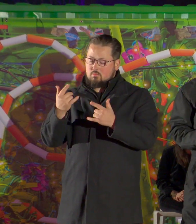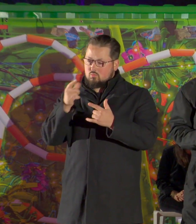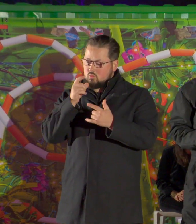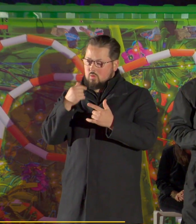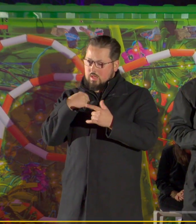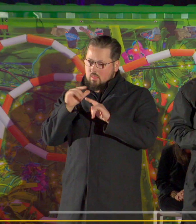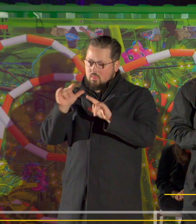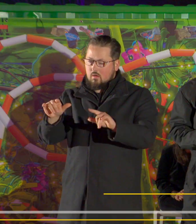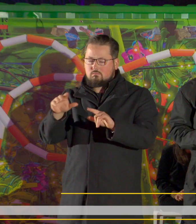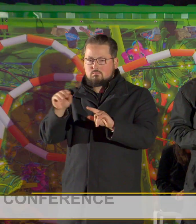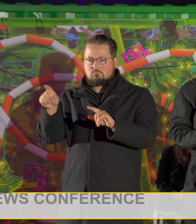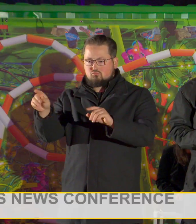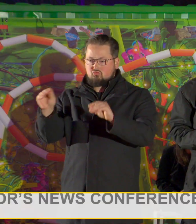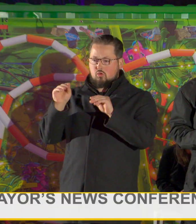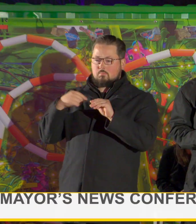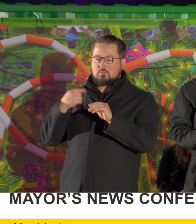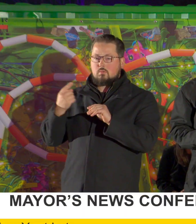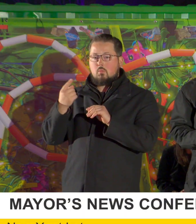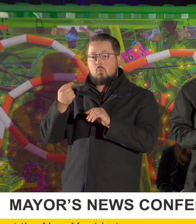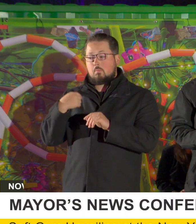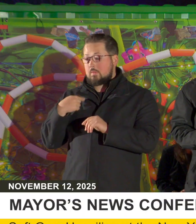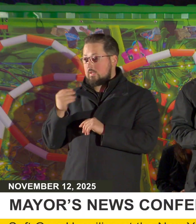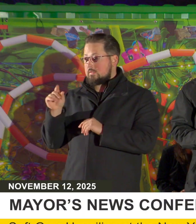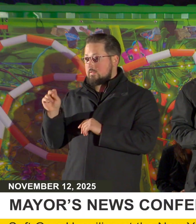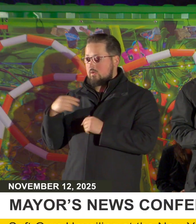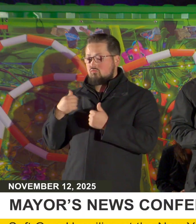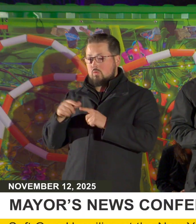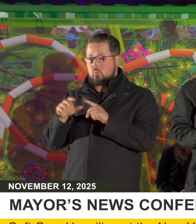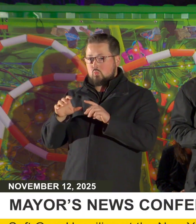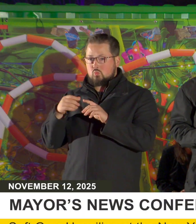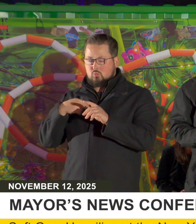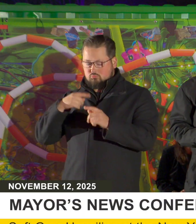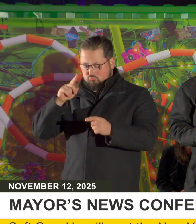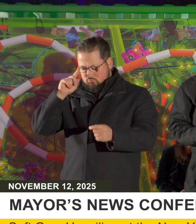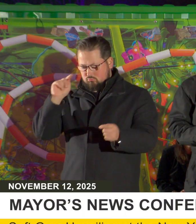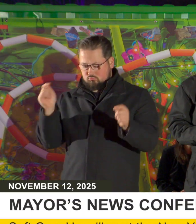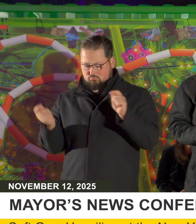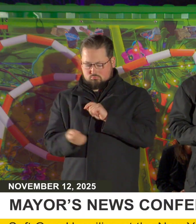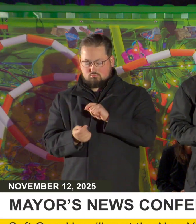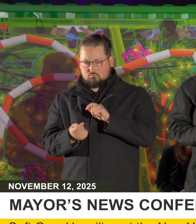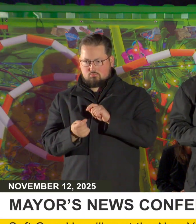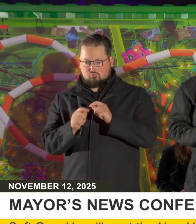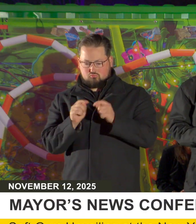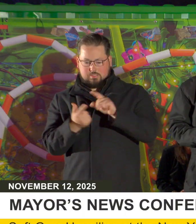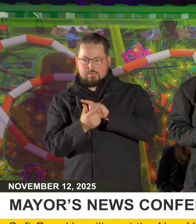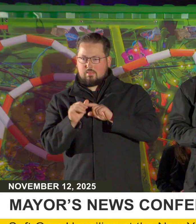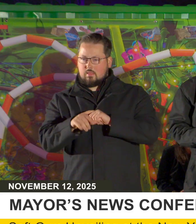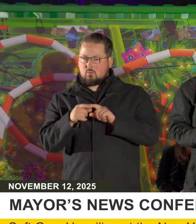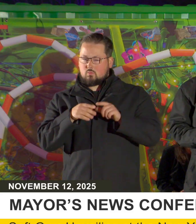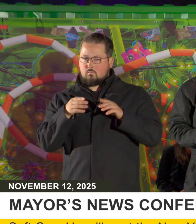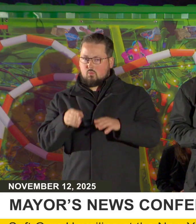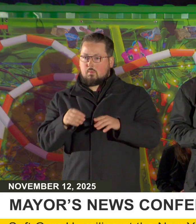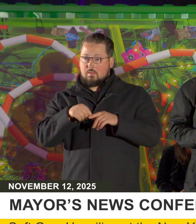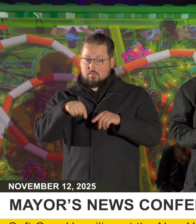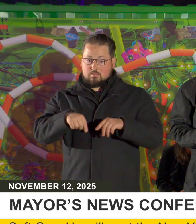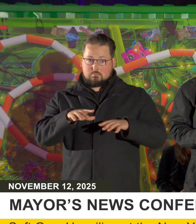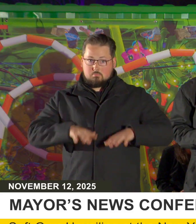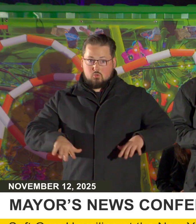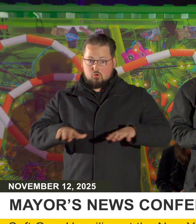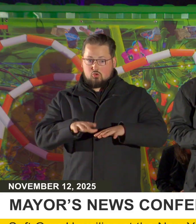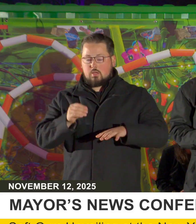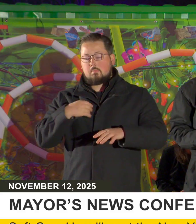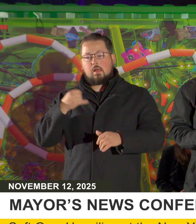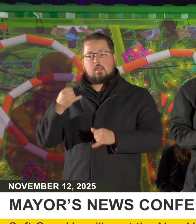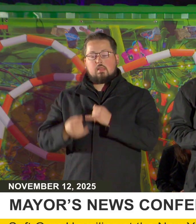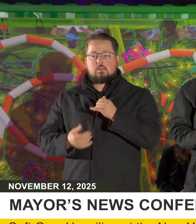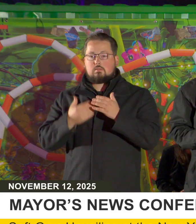something. I think what Dan and I tried to do was take those things and translate them into form, put them in this park. And my